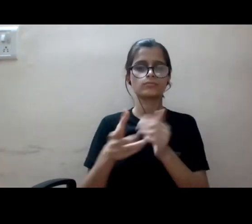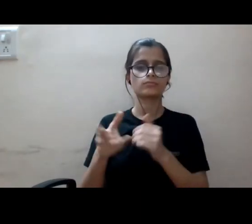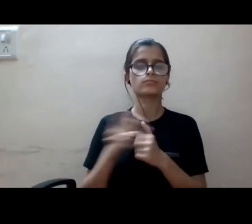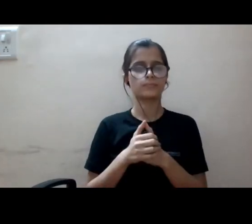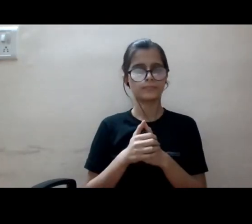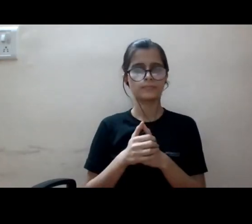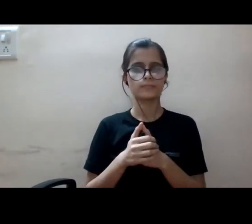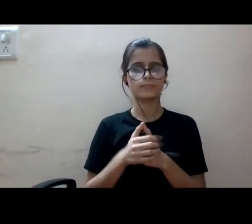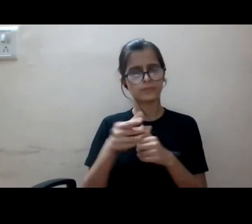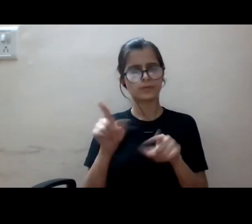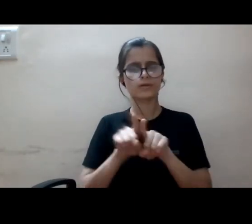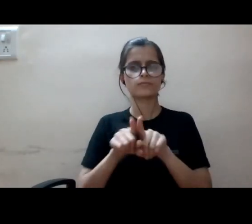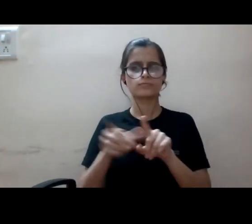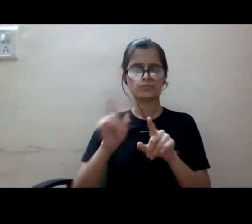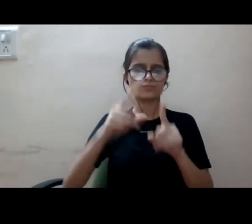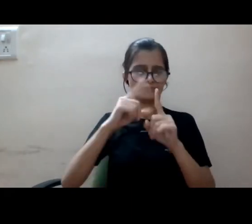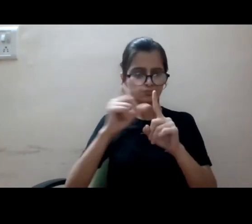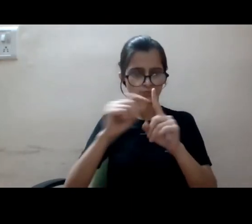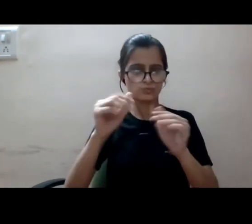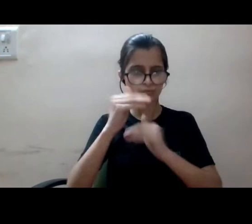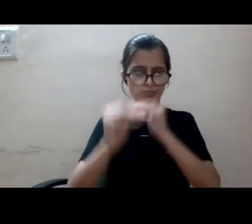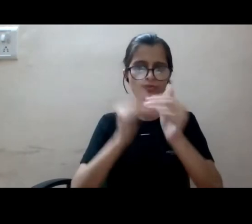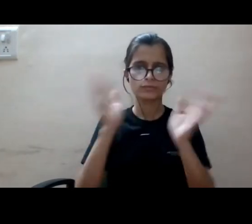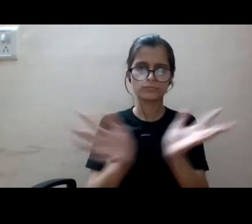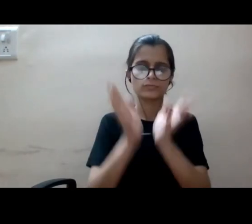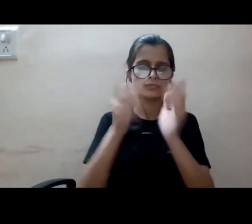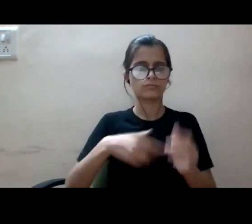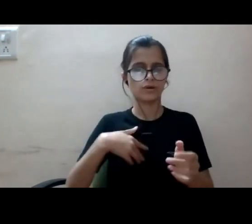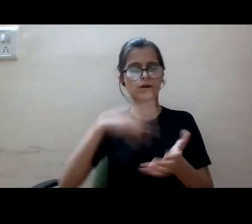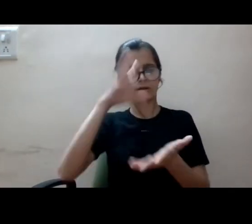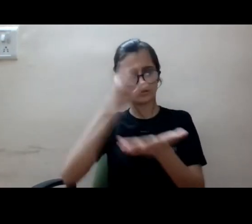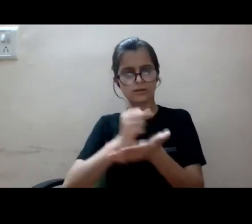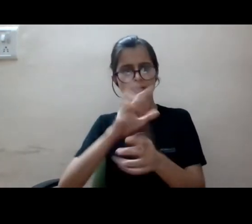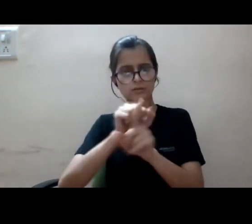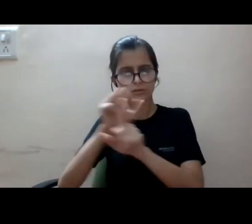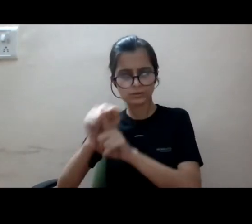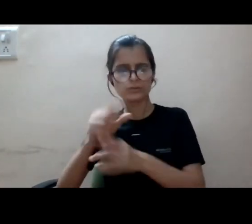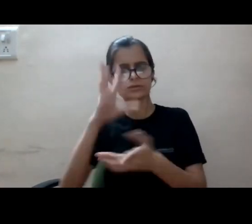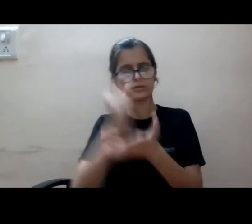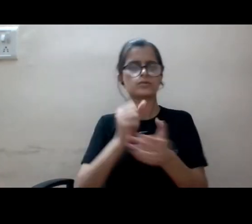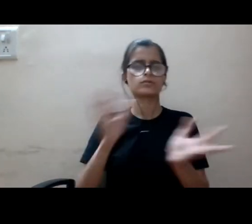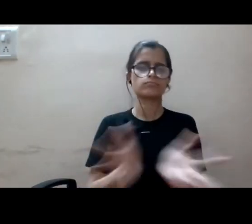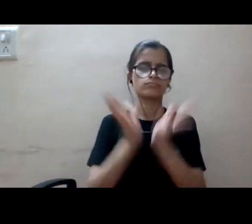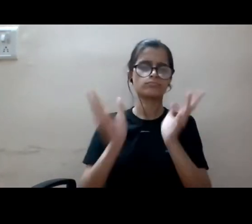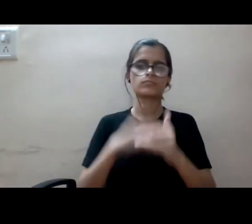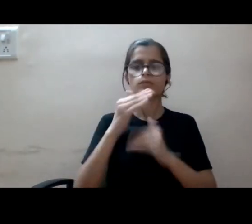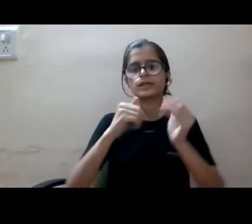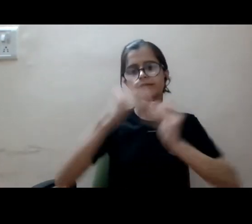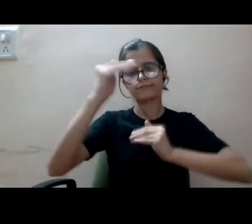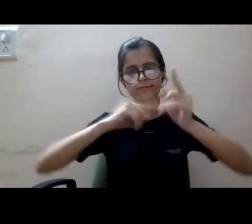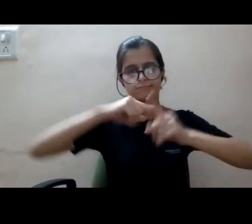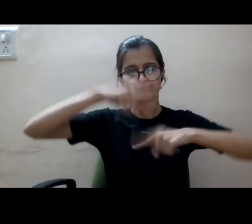and in reaction of the demands for recognition of regional and local differences. In